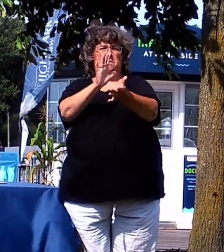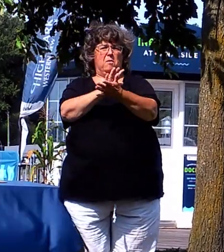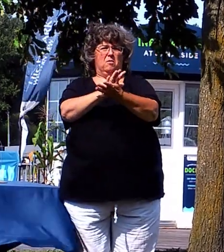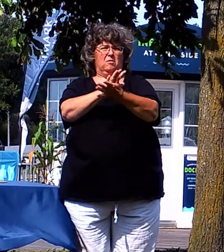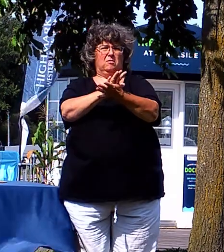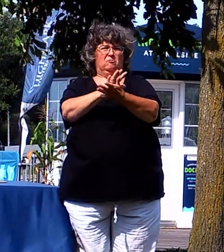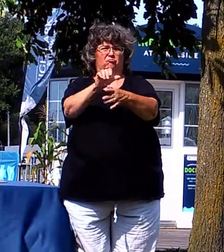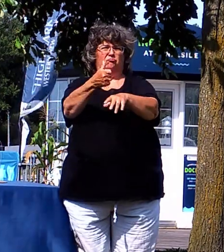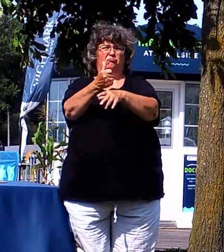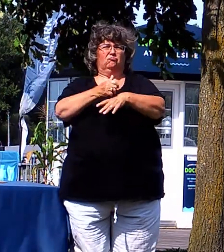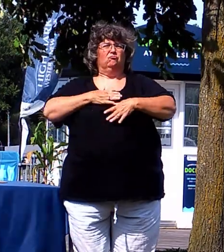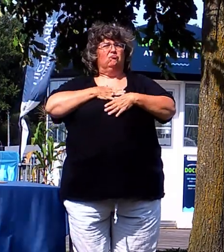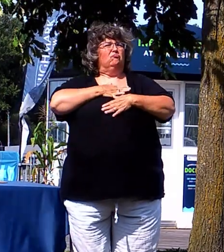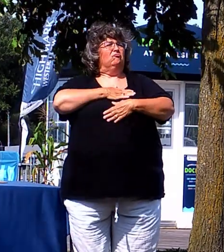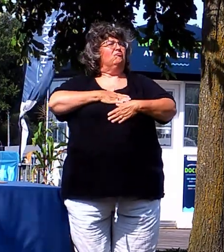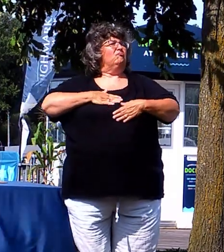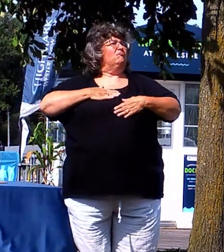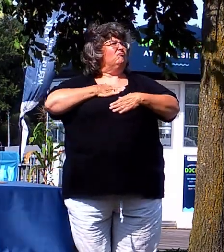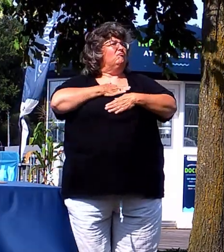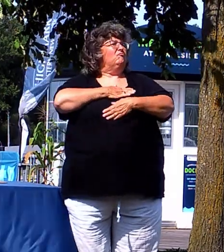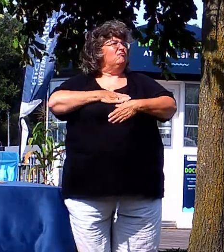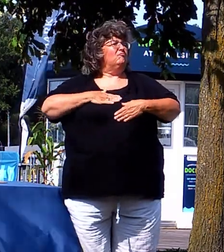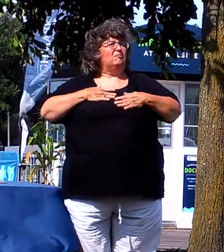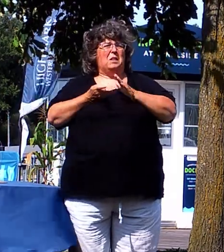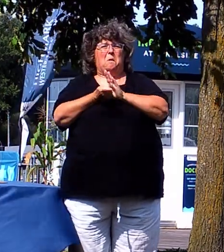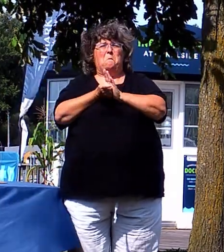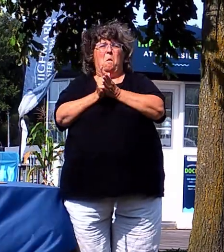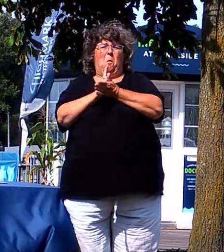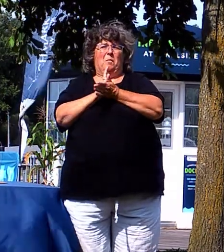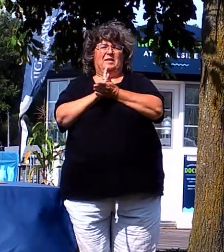it out, enjoying nature, simply enjoying the moment.